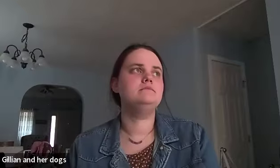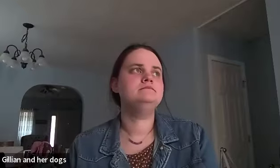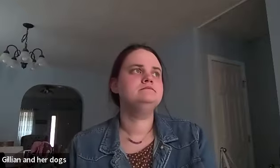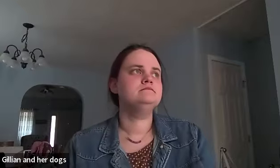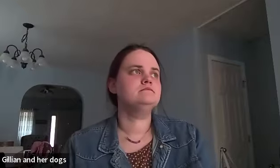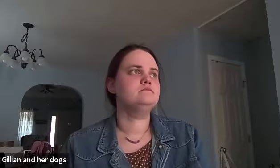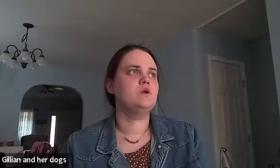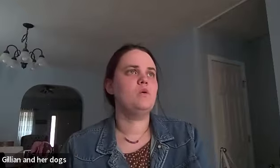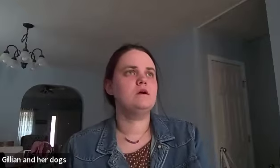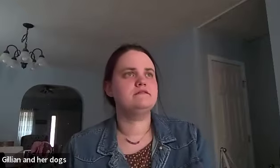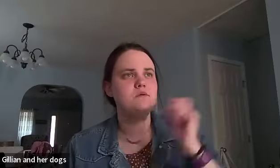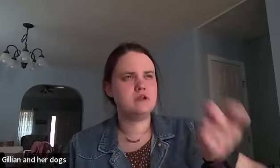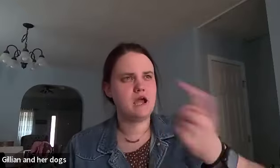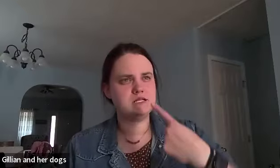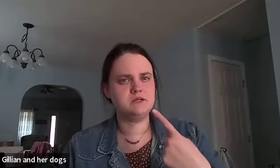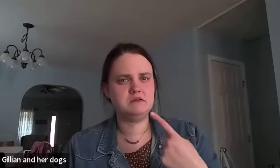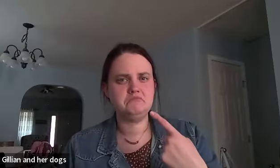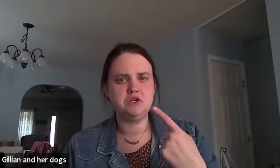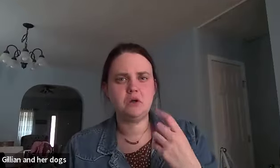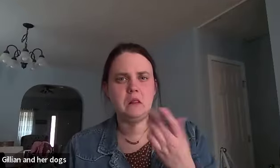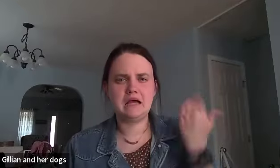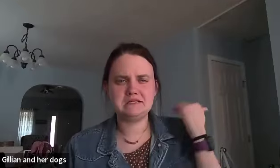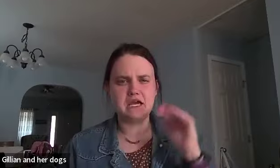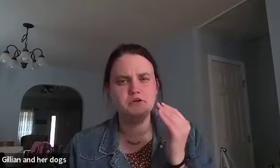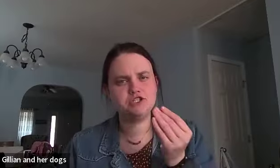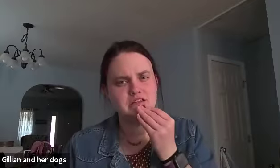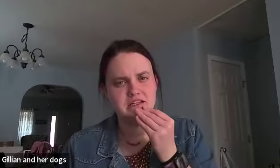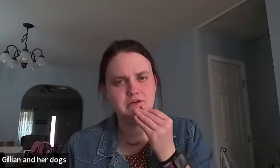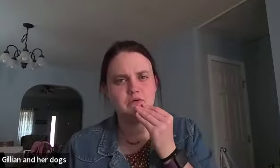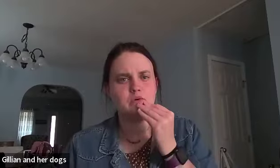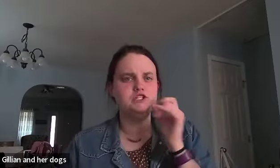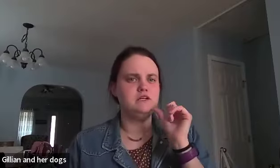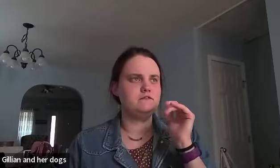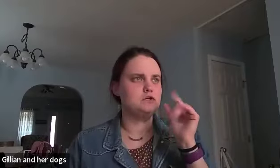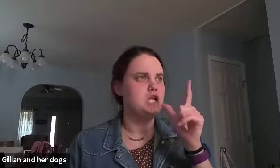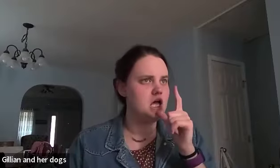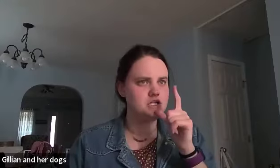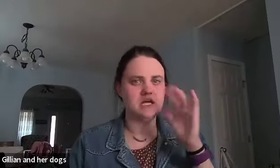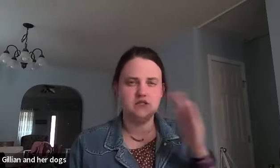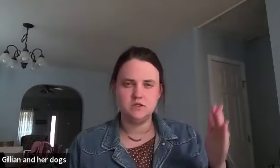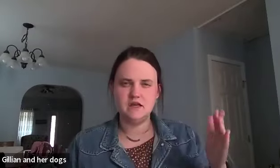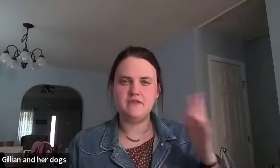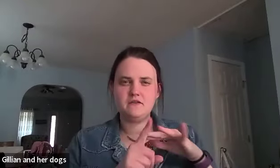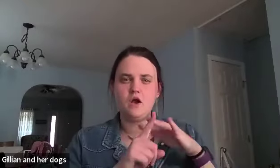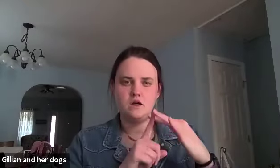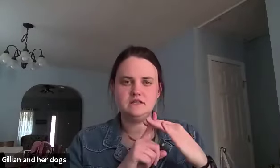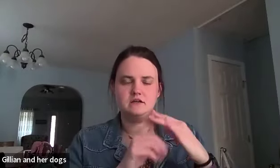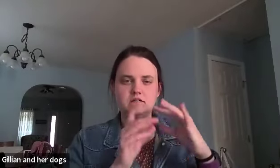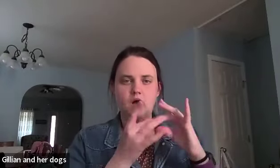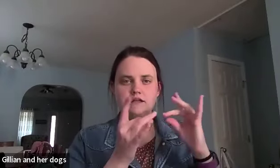Um, or if someone were to ask me, last night what'd you eat or what'd you eat for lunch, that sort of thing. I think the